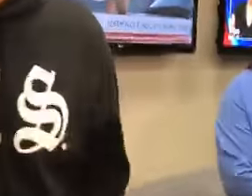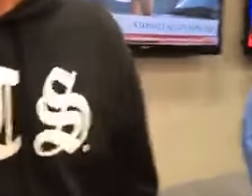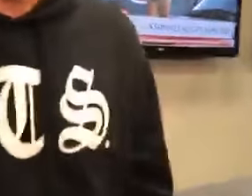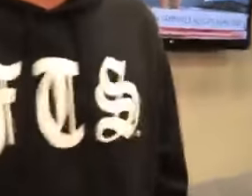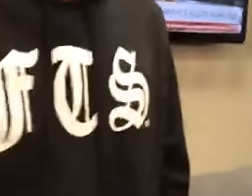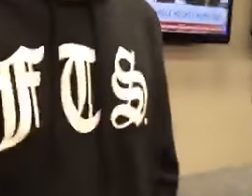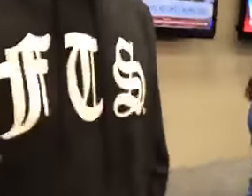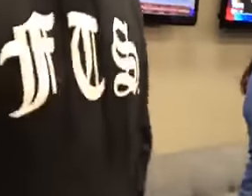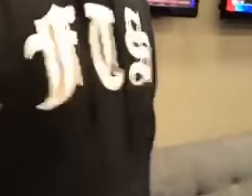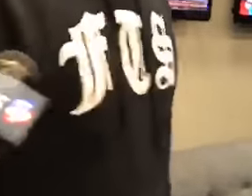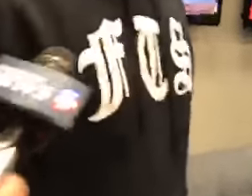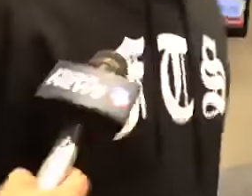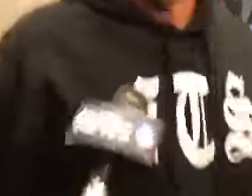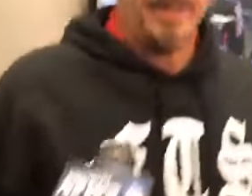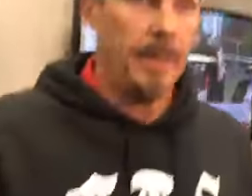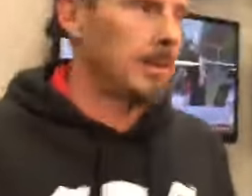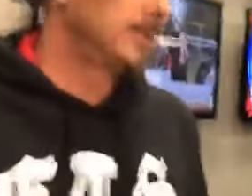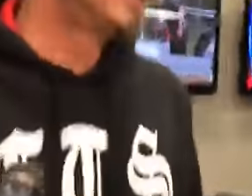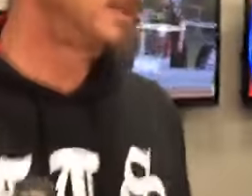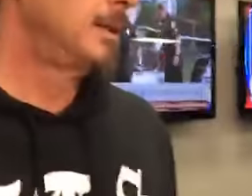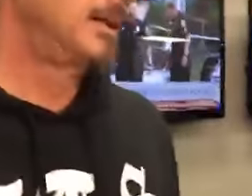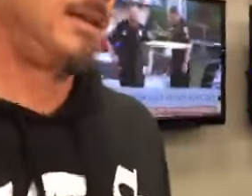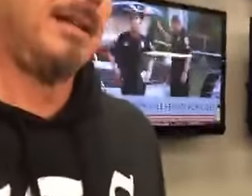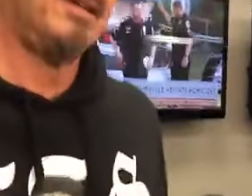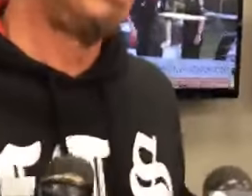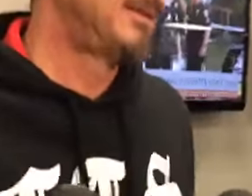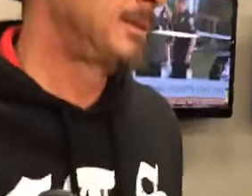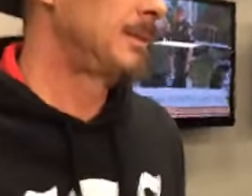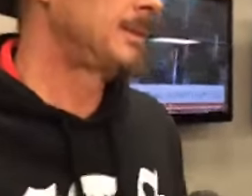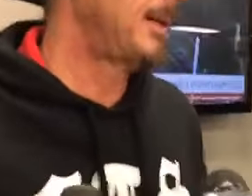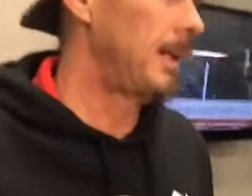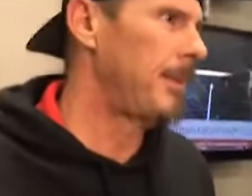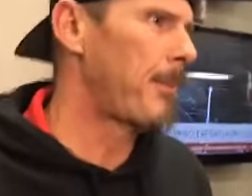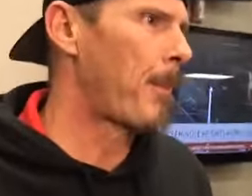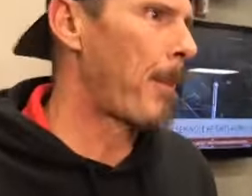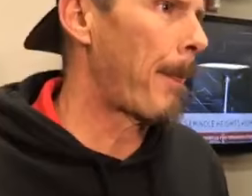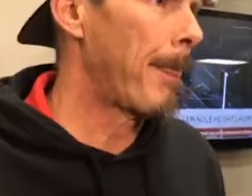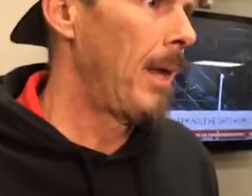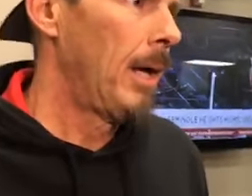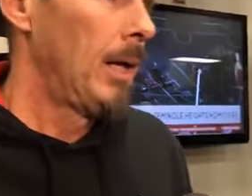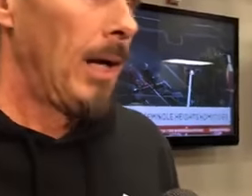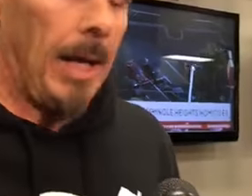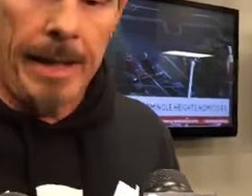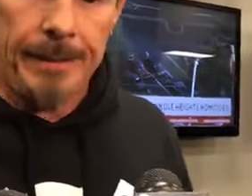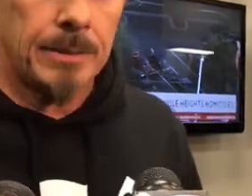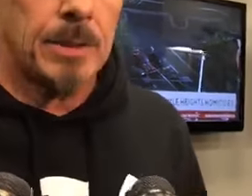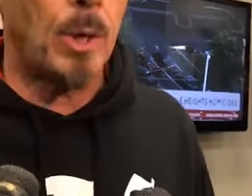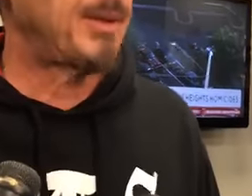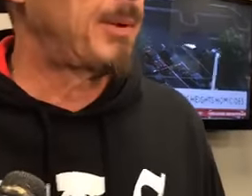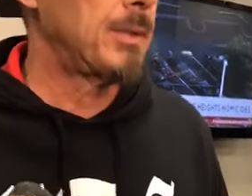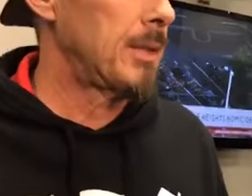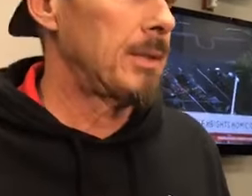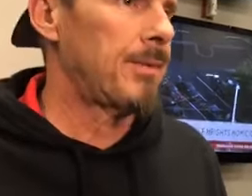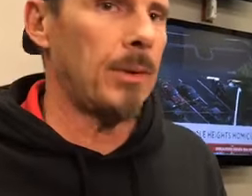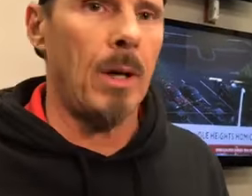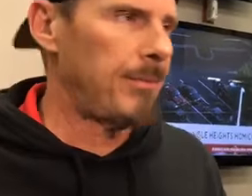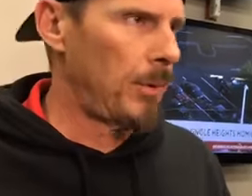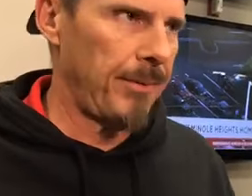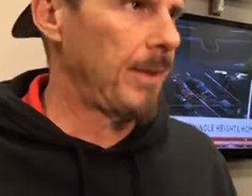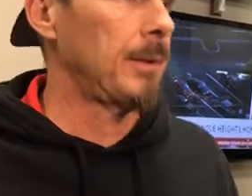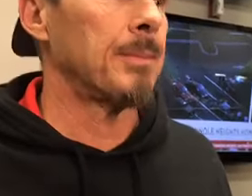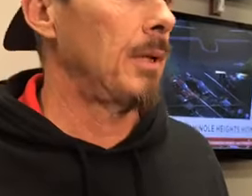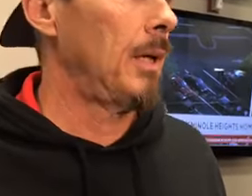Robert, one more thing. Couple Where do more you of hope us, this yeah. goes? Okay. You got a long, I know. it's just the beginning, but where do you hope this goes? Janet. I just hope they bring justice for